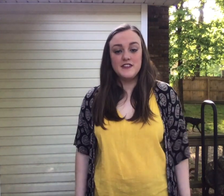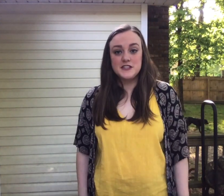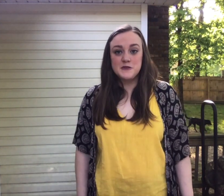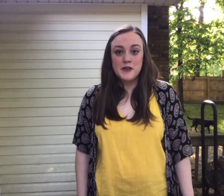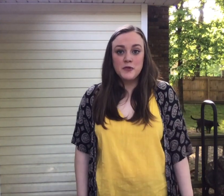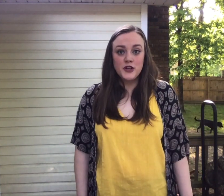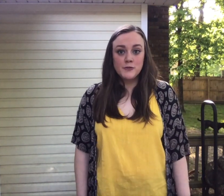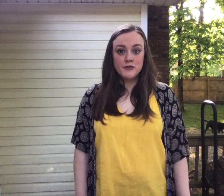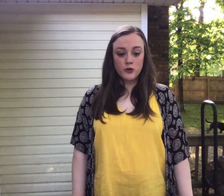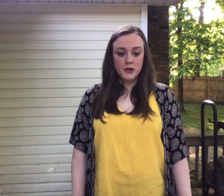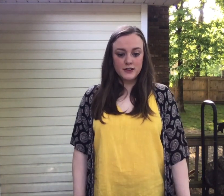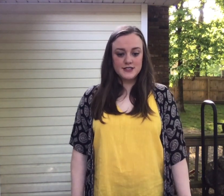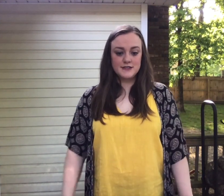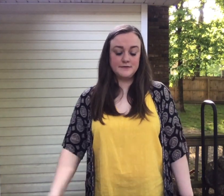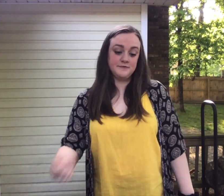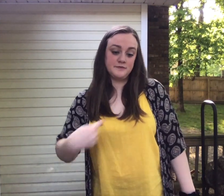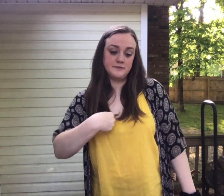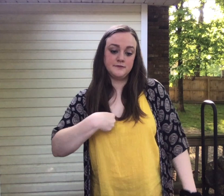And this is what you put in number 4 box.